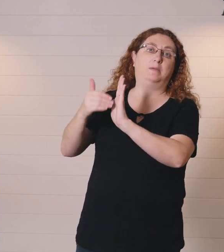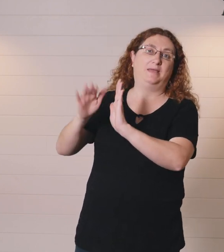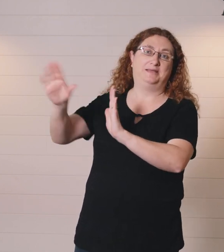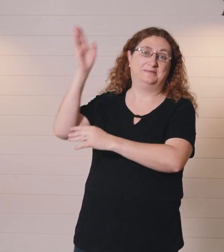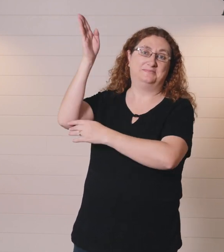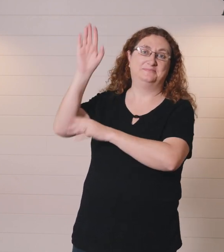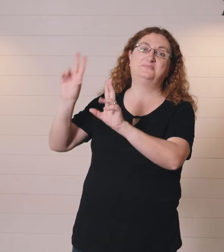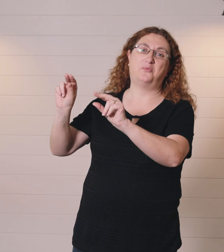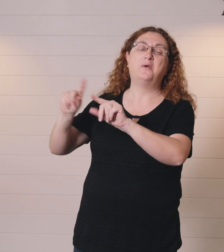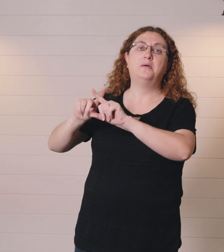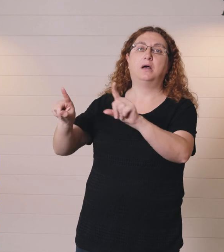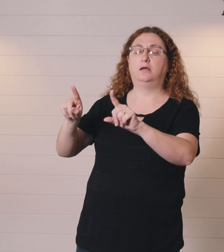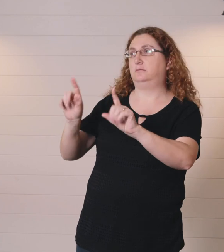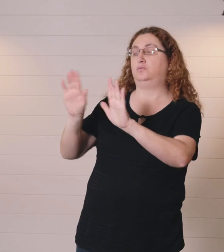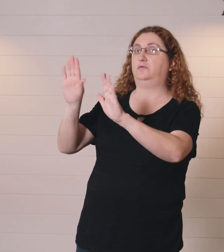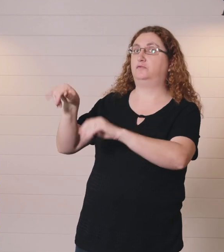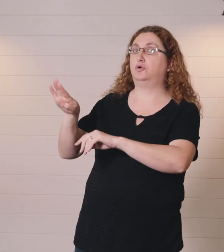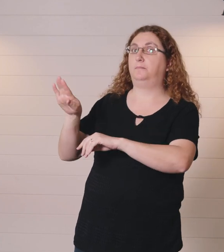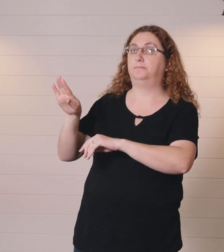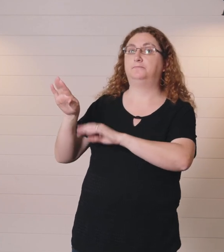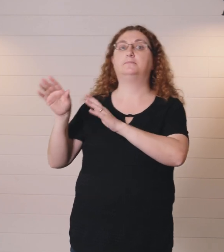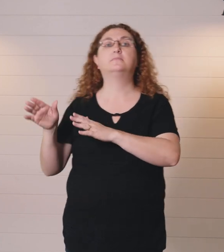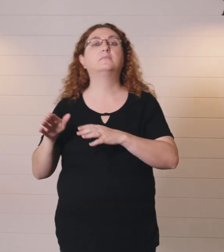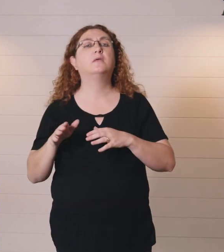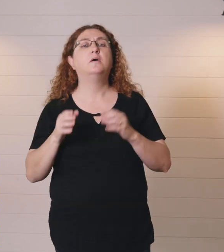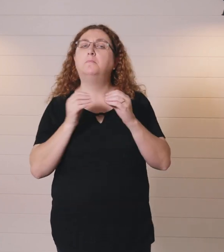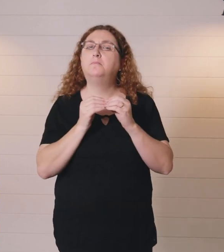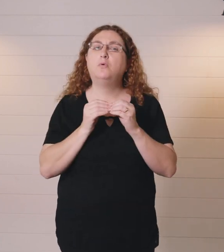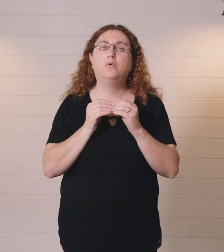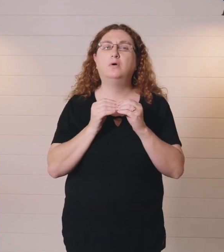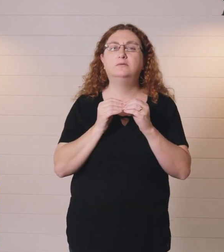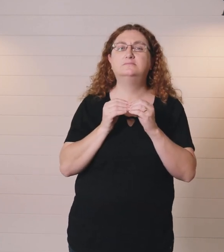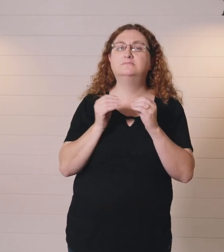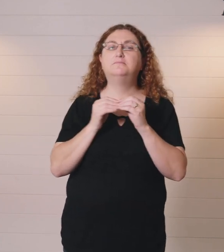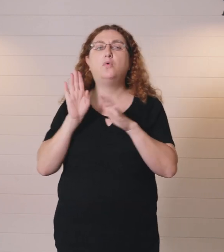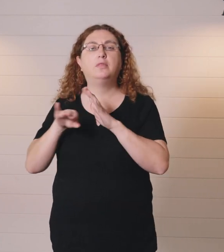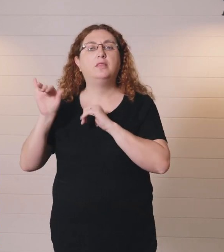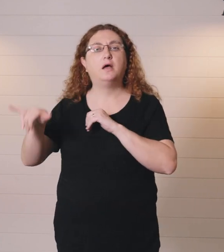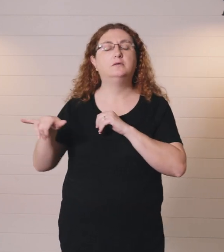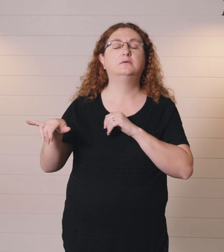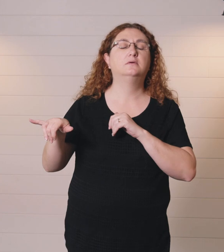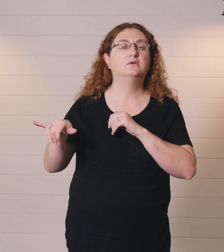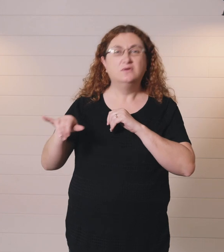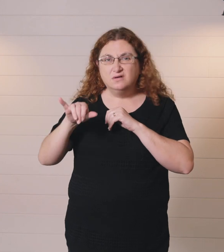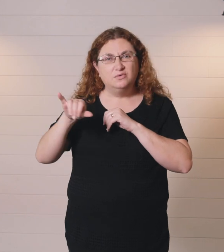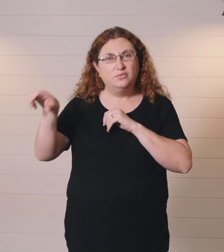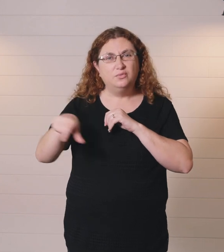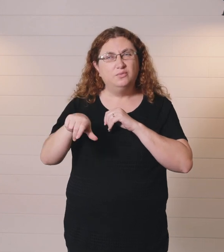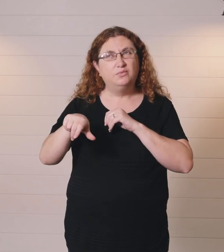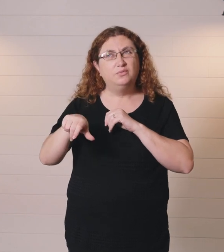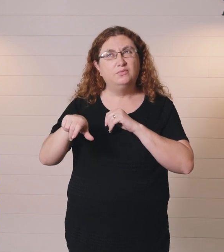message, obviously. But beyond that passion for justice for all peoples, what about the